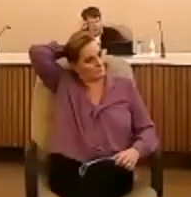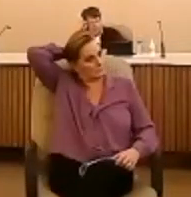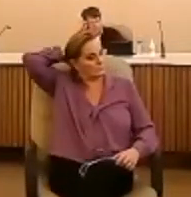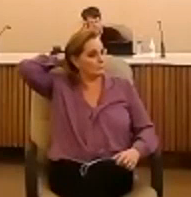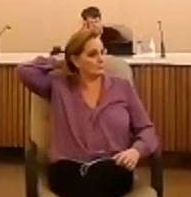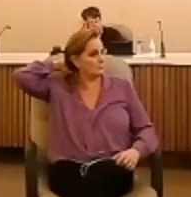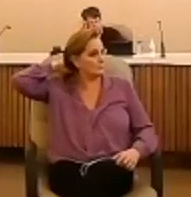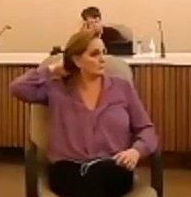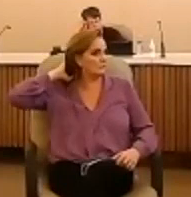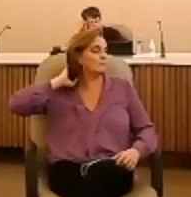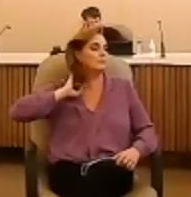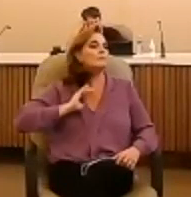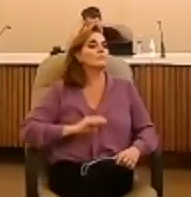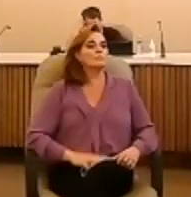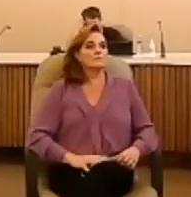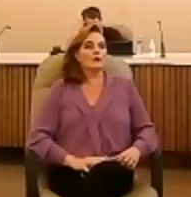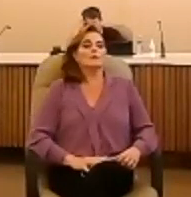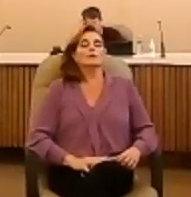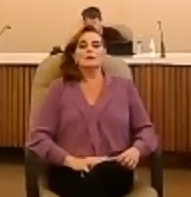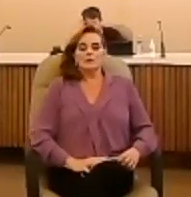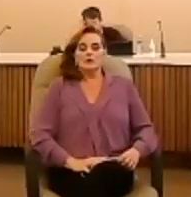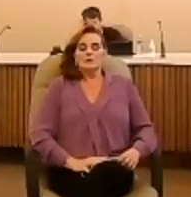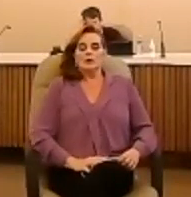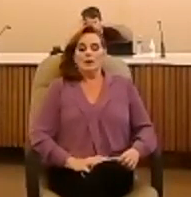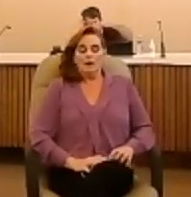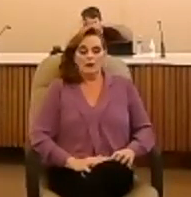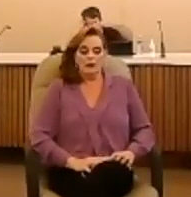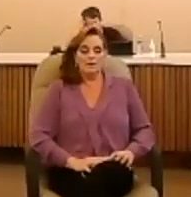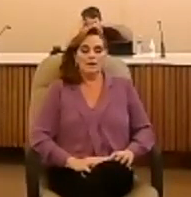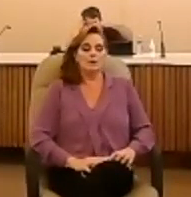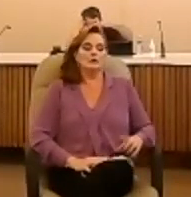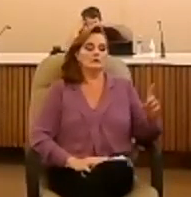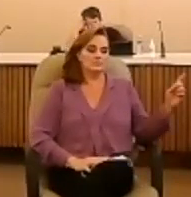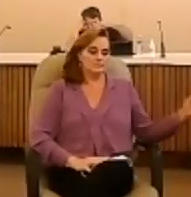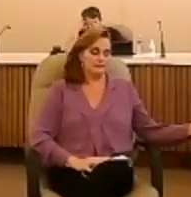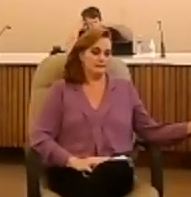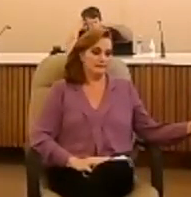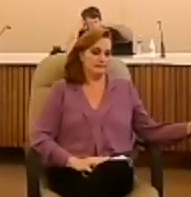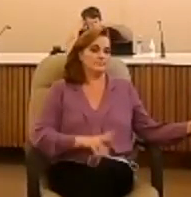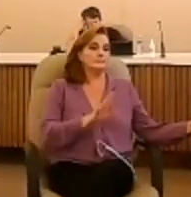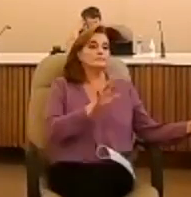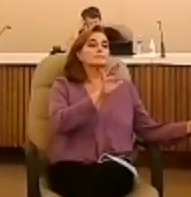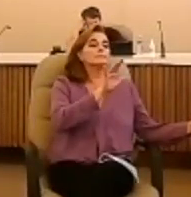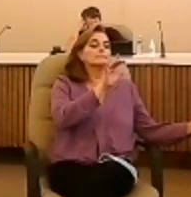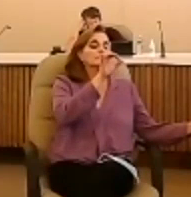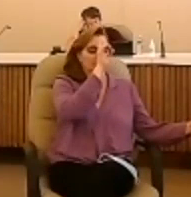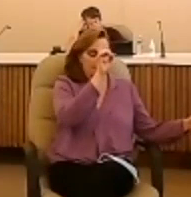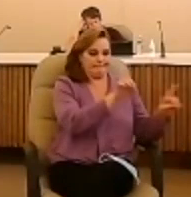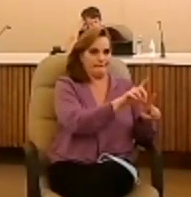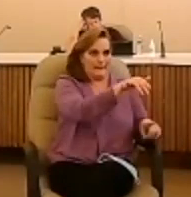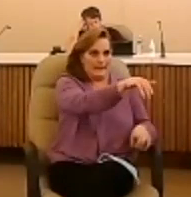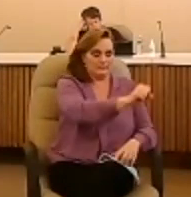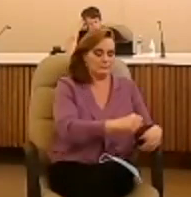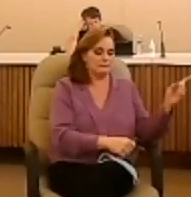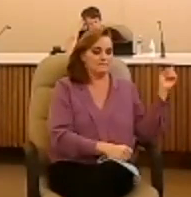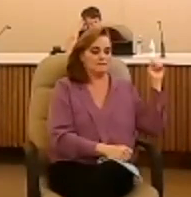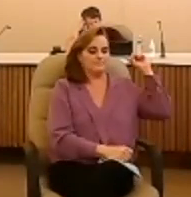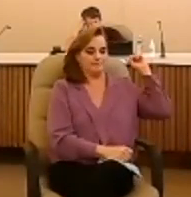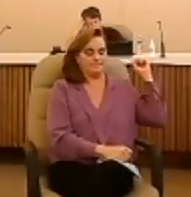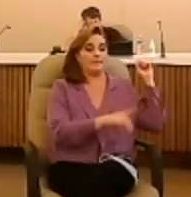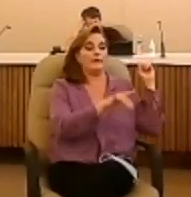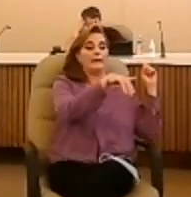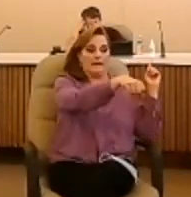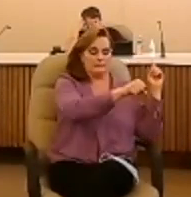Hearing no further questions, please call the roll. Councilmember Barley, Aye. Councilmember Stafford,